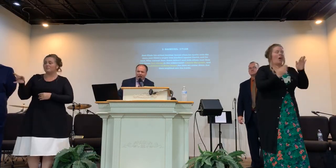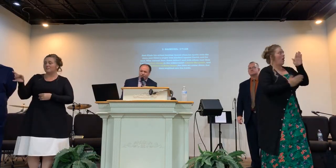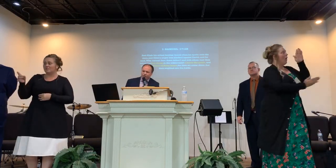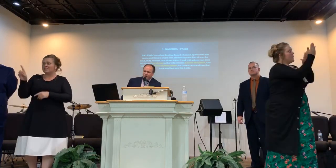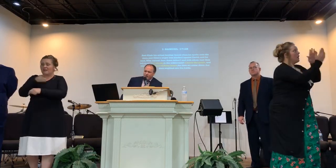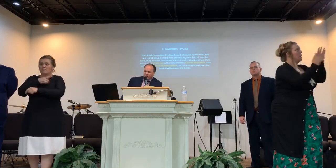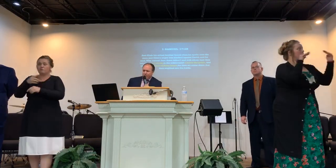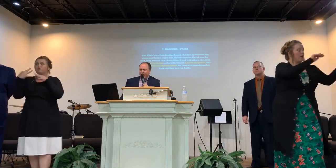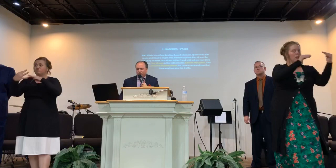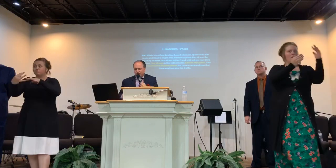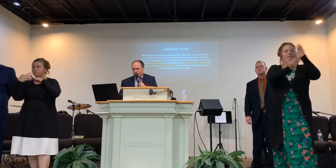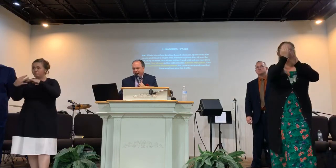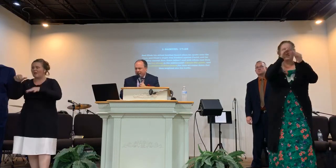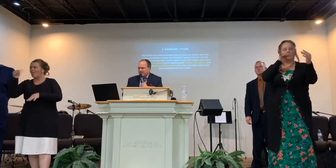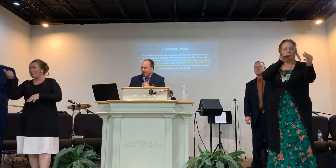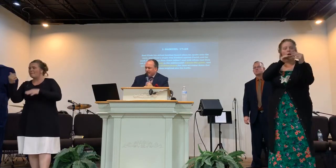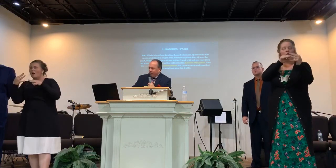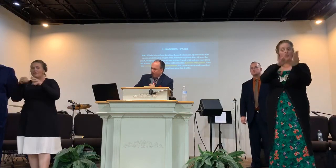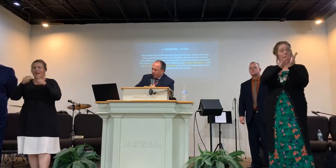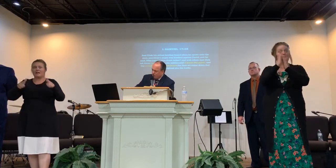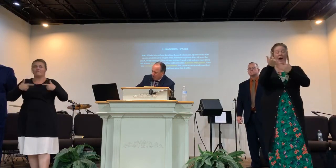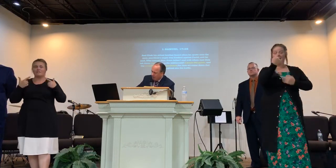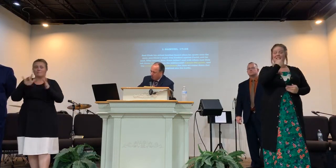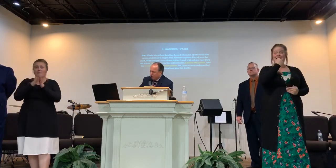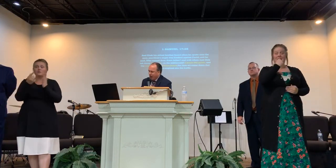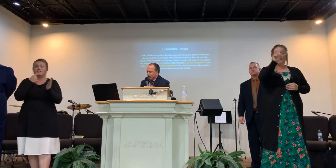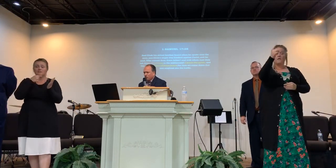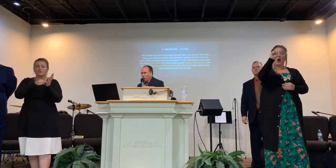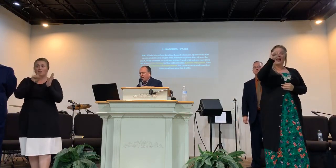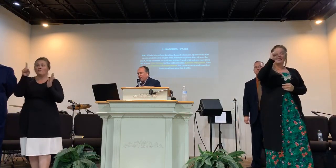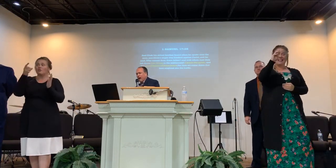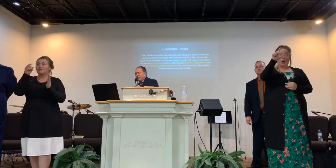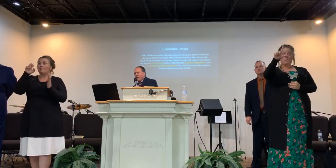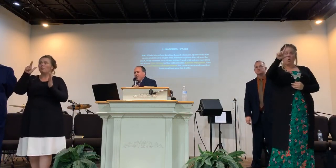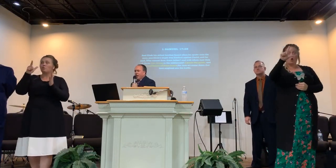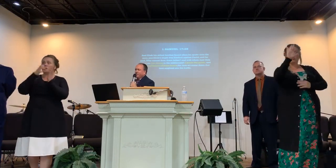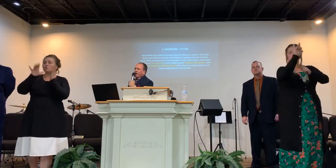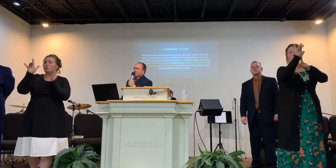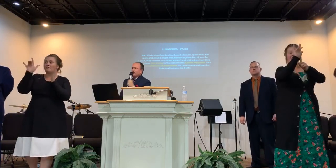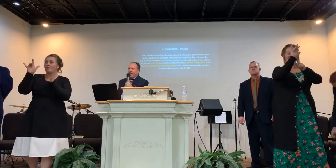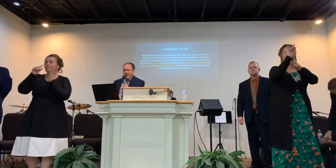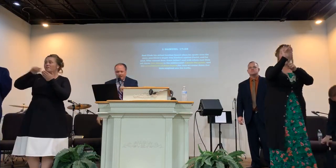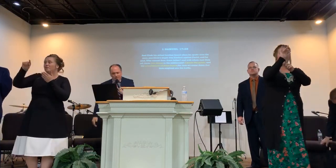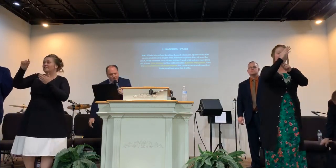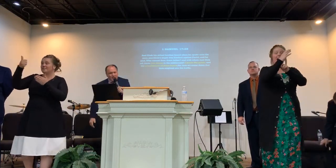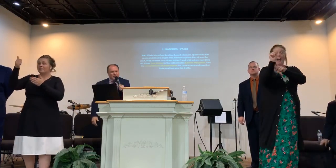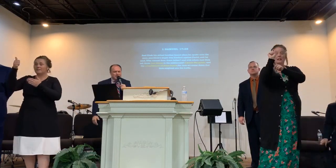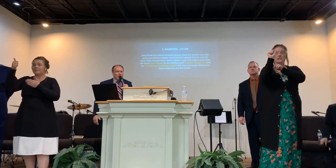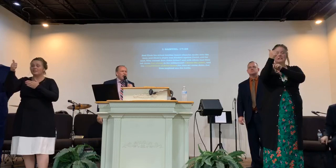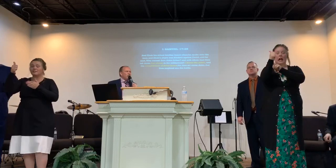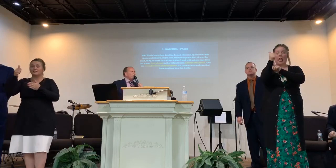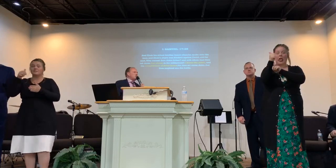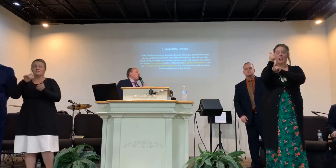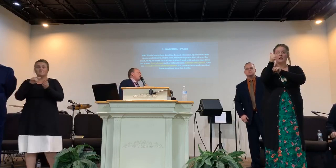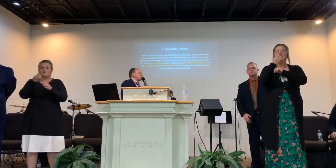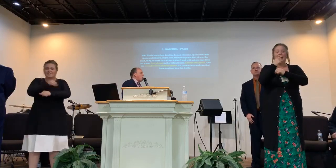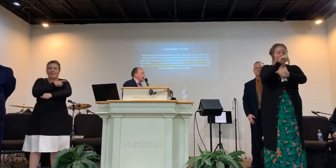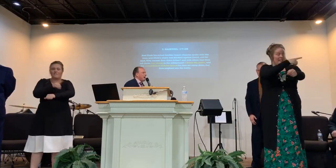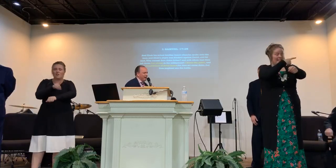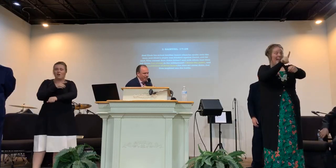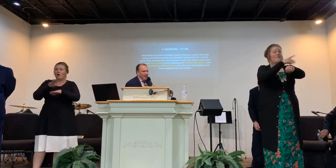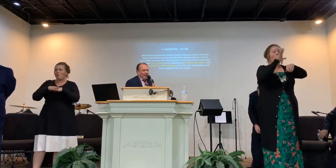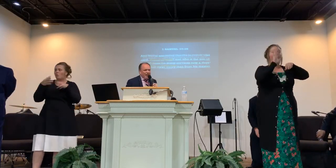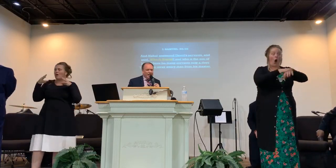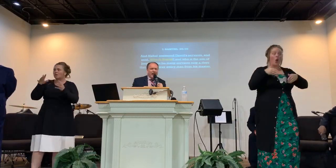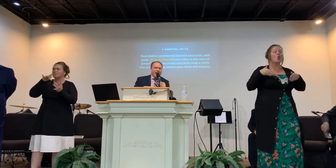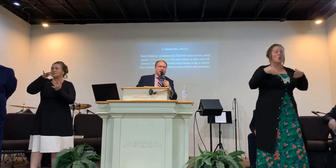in his life. The Bible says in 1 Samuel chapter 25 and verse 10 that David was on his